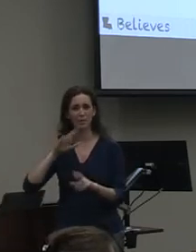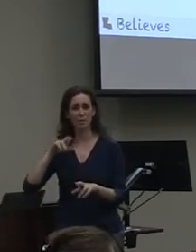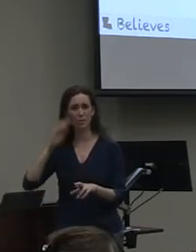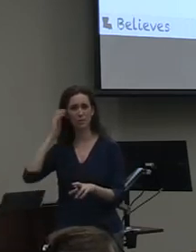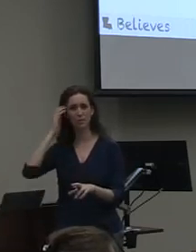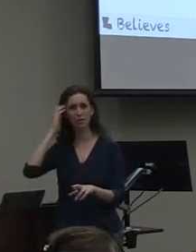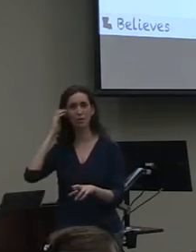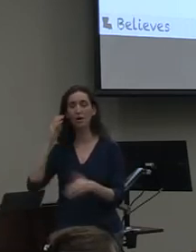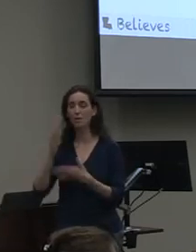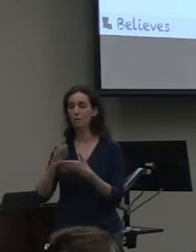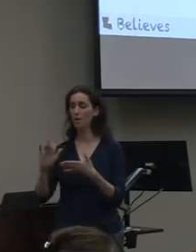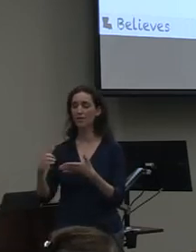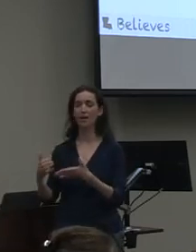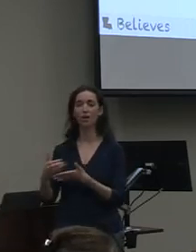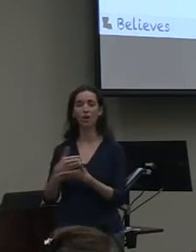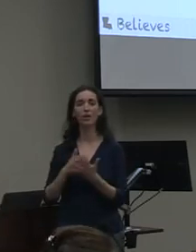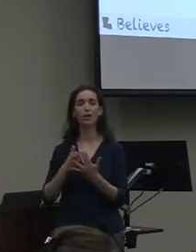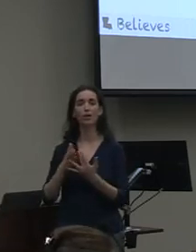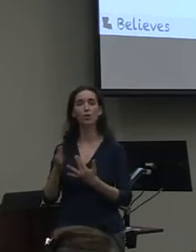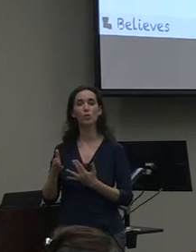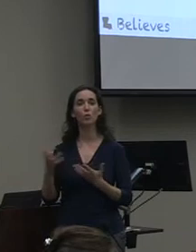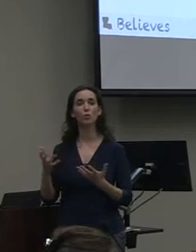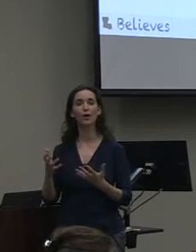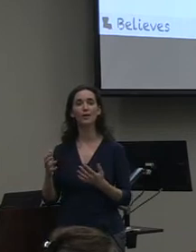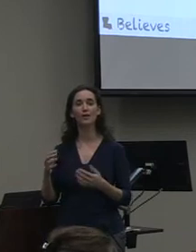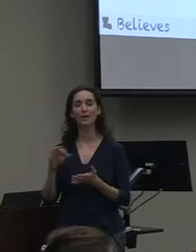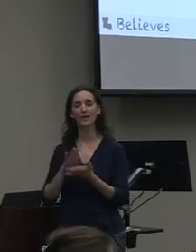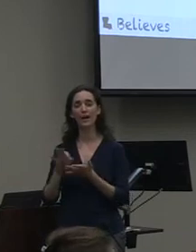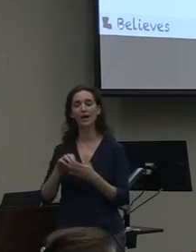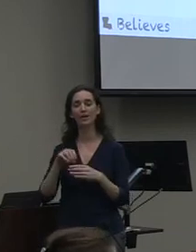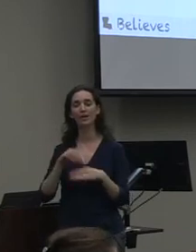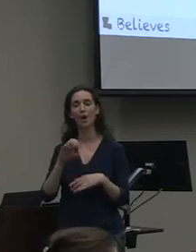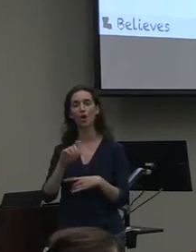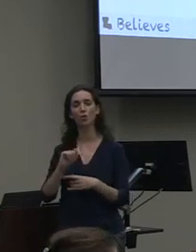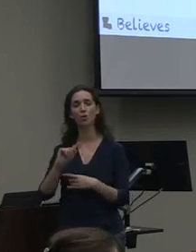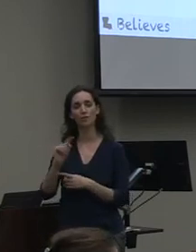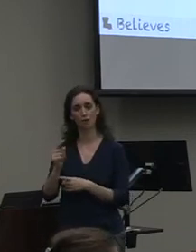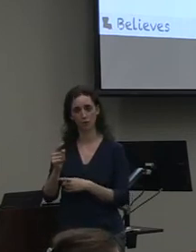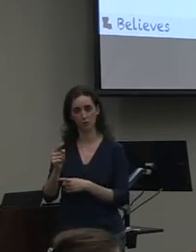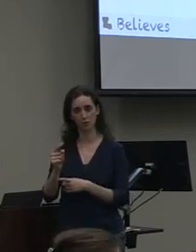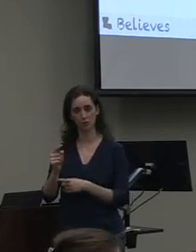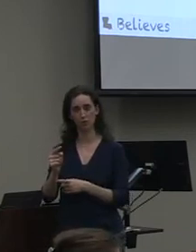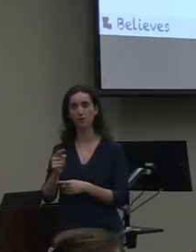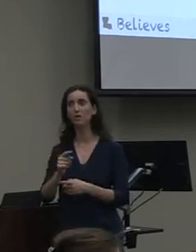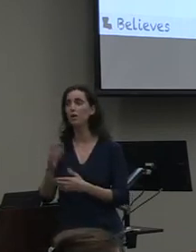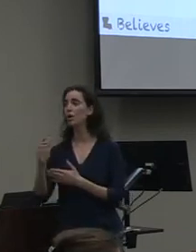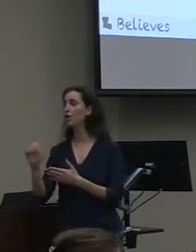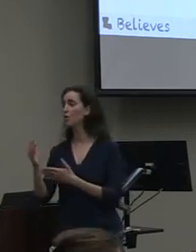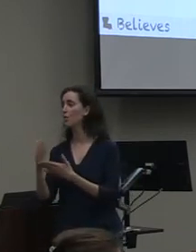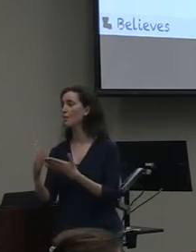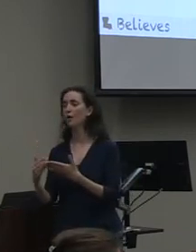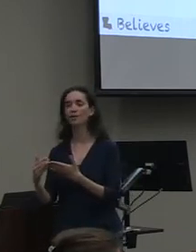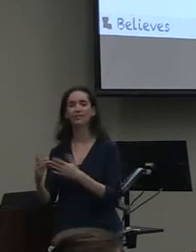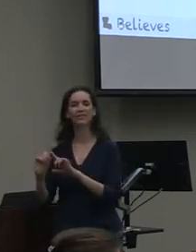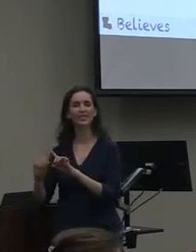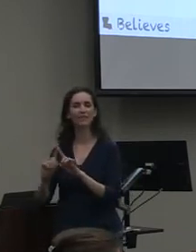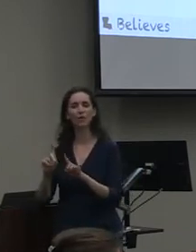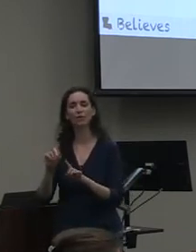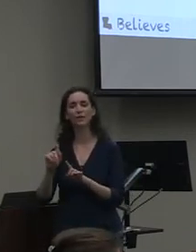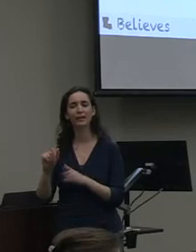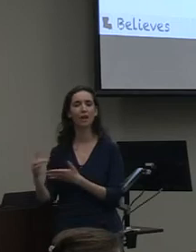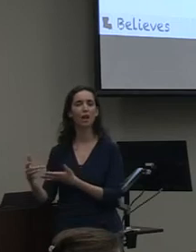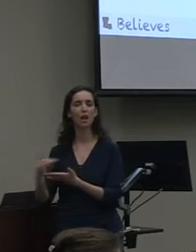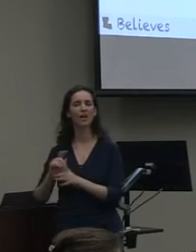part of that was collected through our October 1st count. And then part of it is coming through some different avenues of data